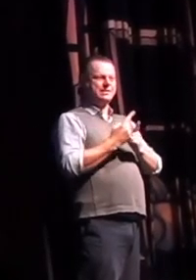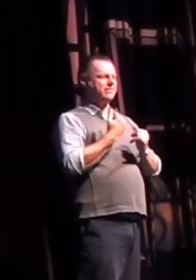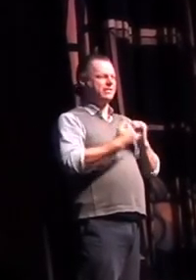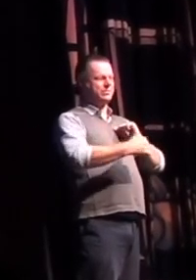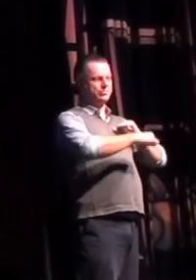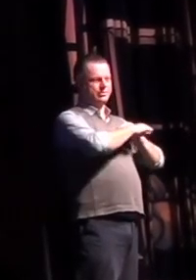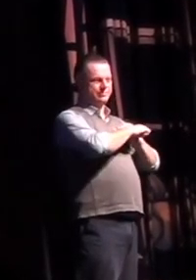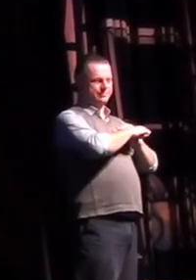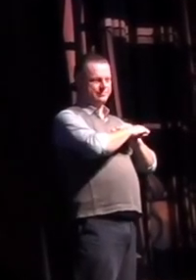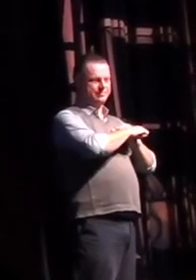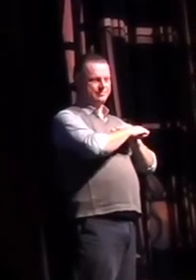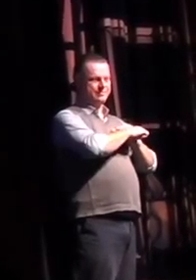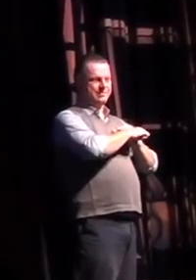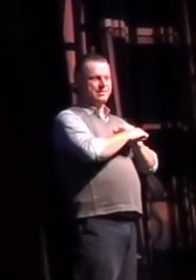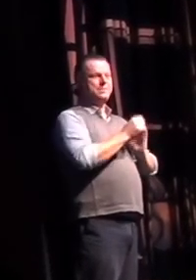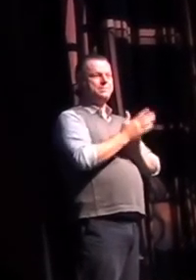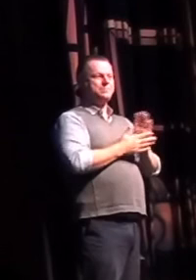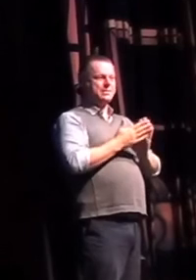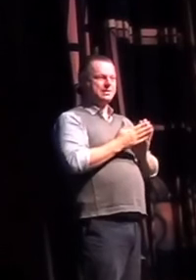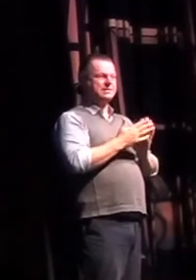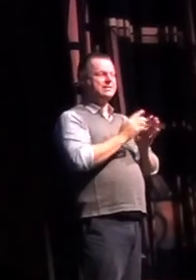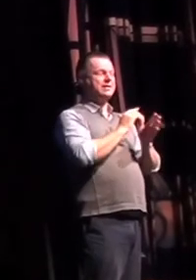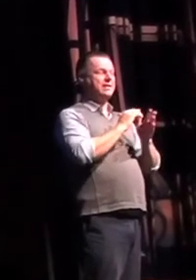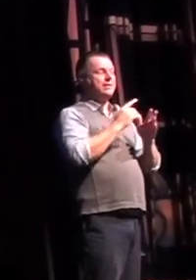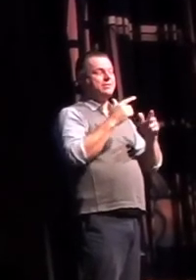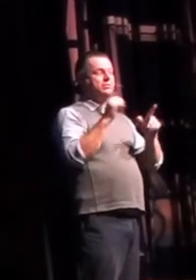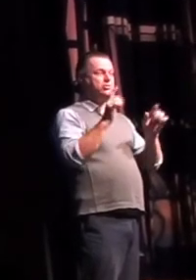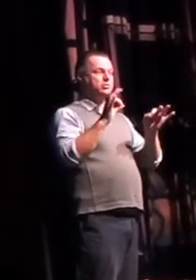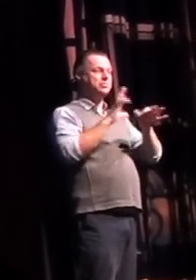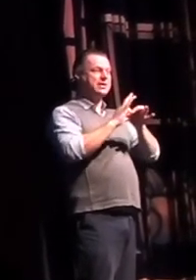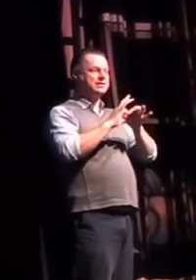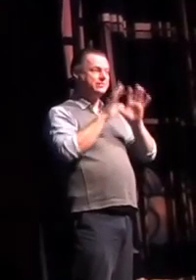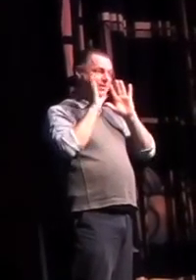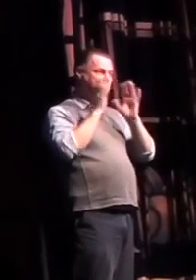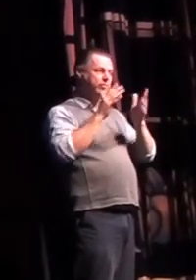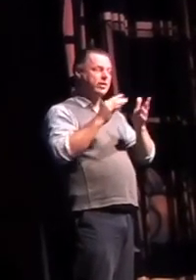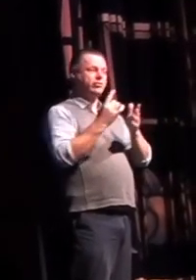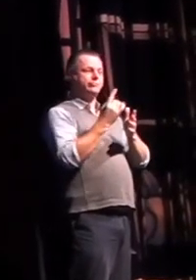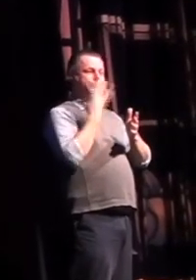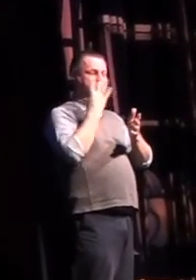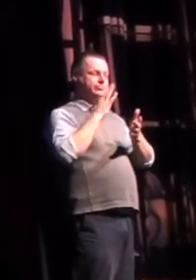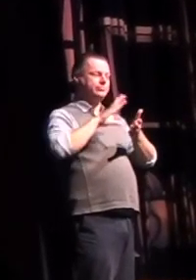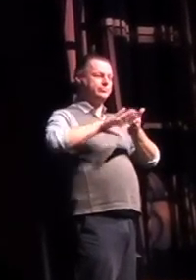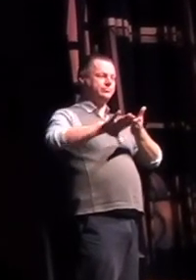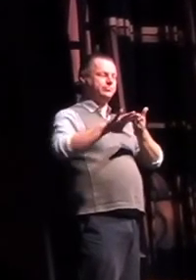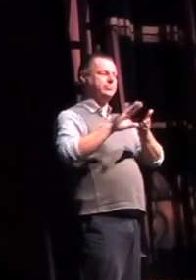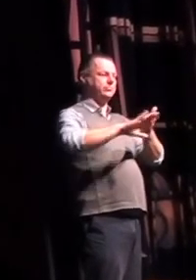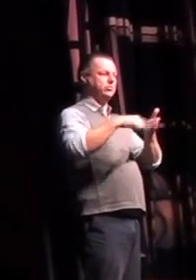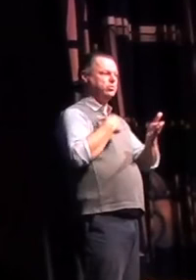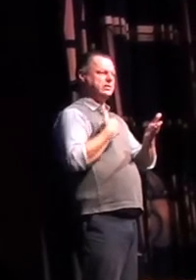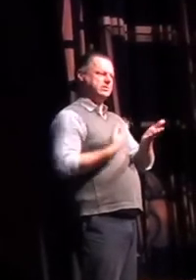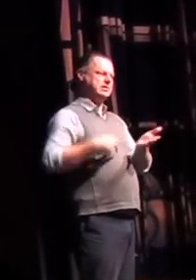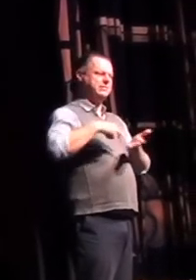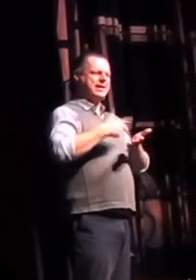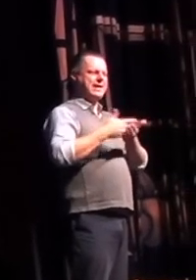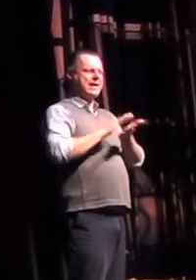brave that means that you're going to get excluded from places, that you have to stand up for who you are. How do you